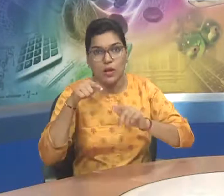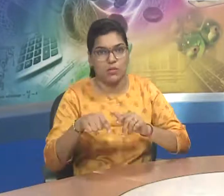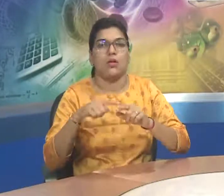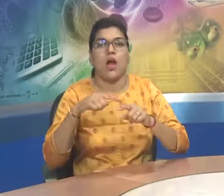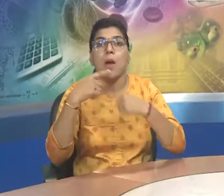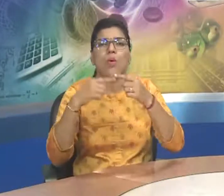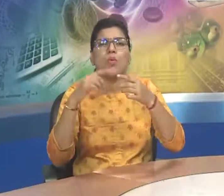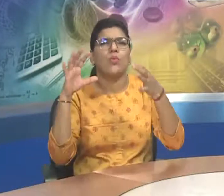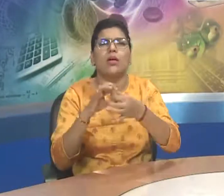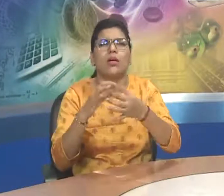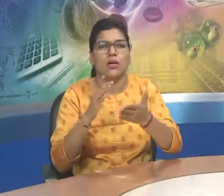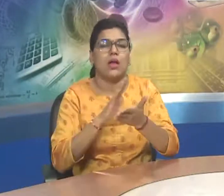AIDS.